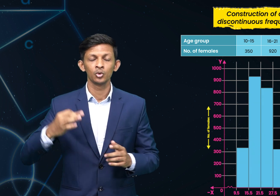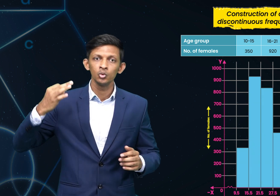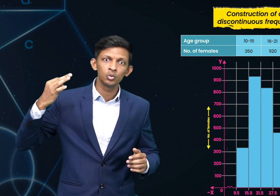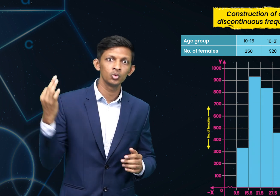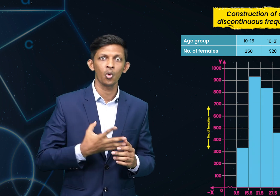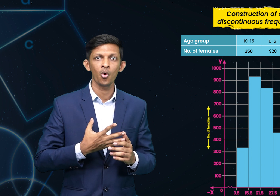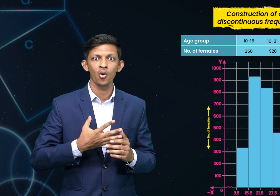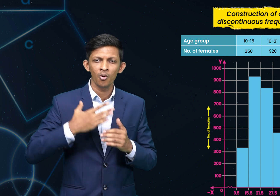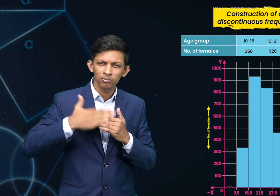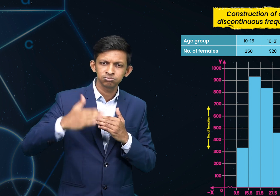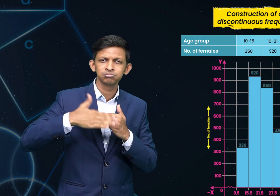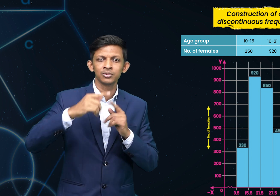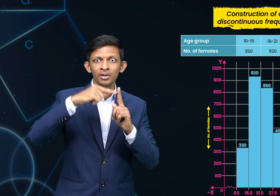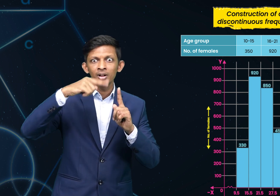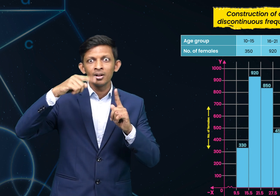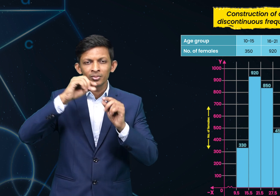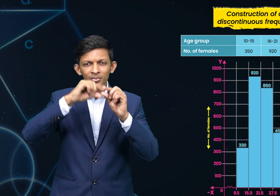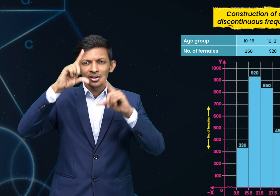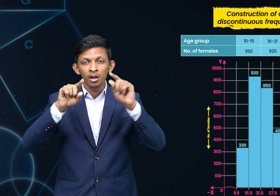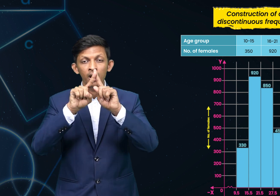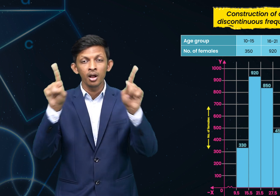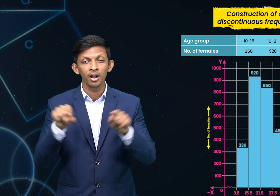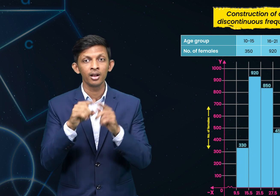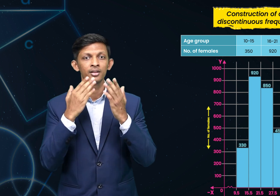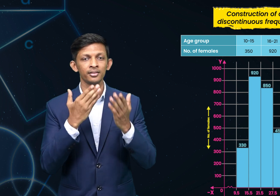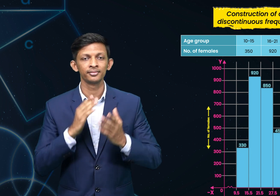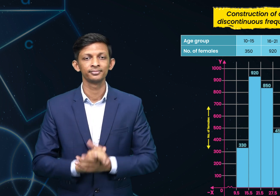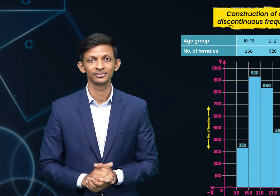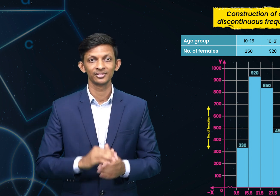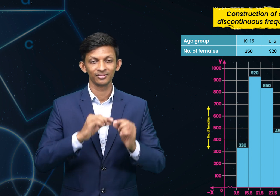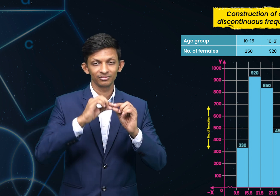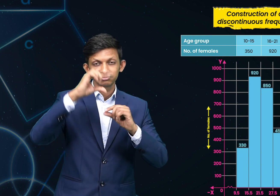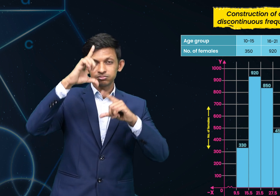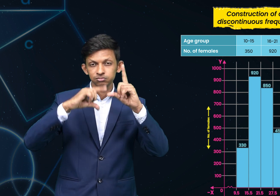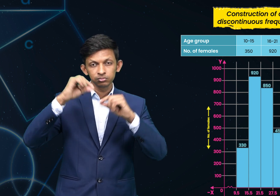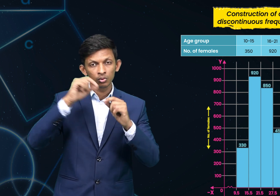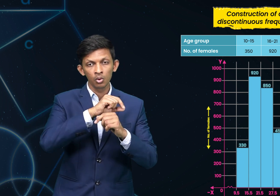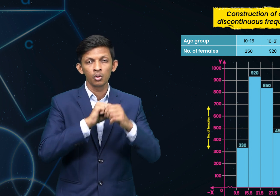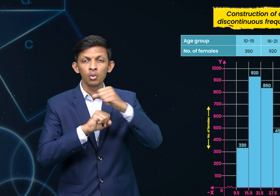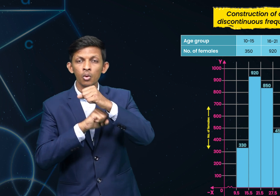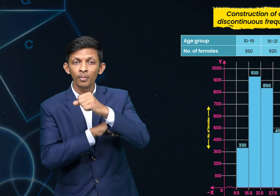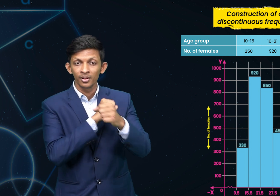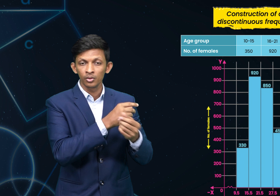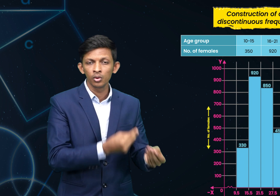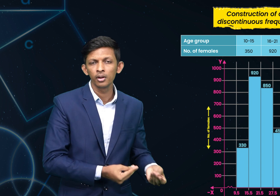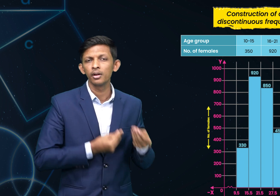The new continuous frequency table is shown below. The histogram is constructed as given